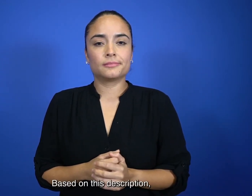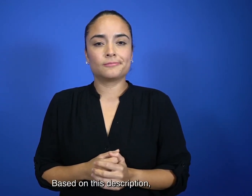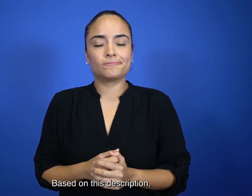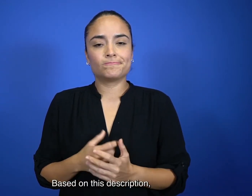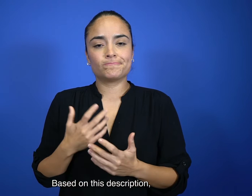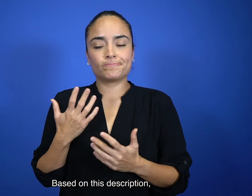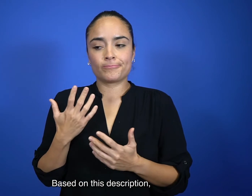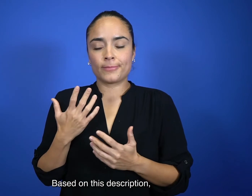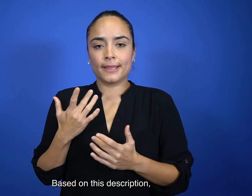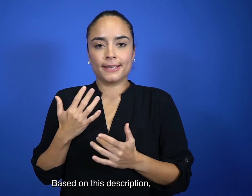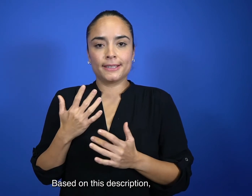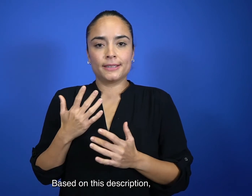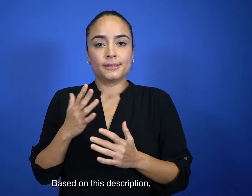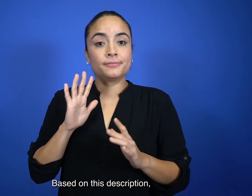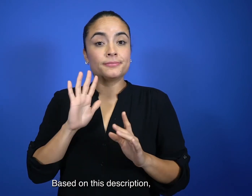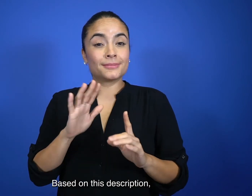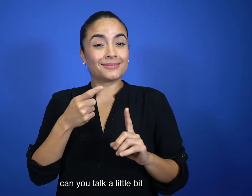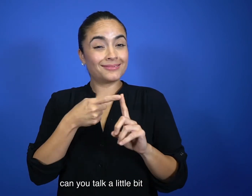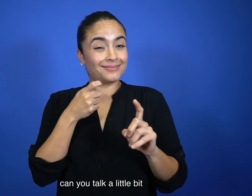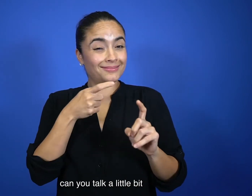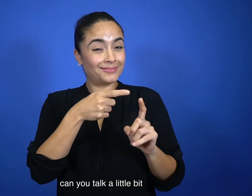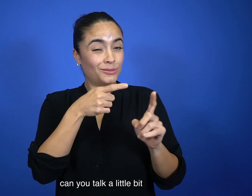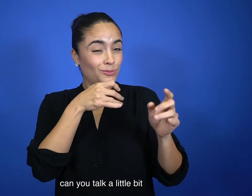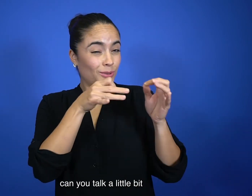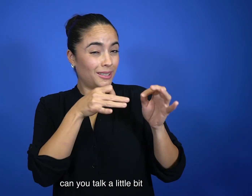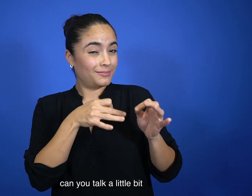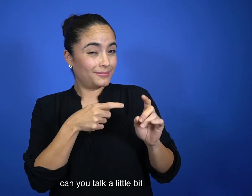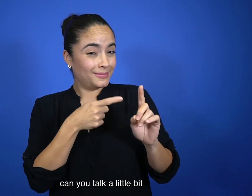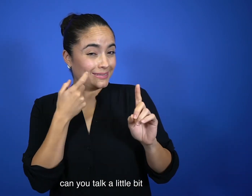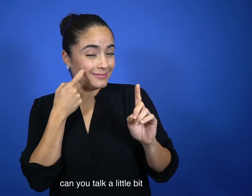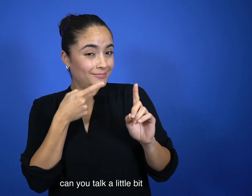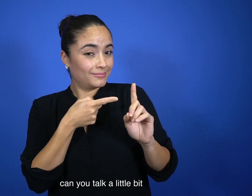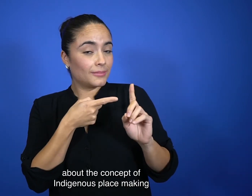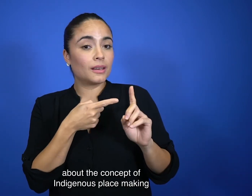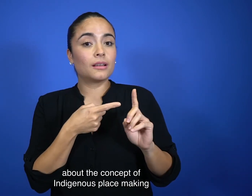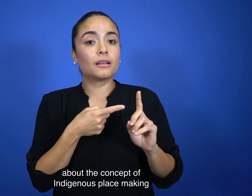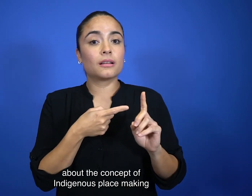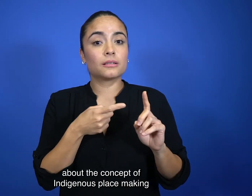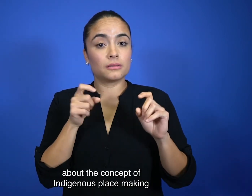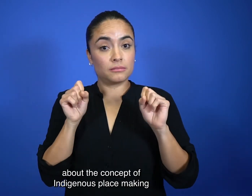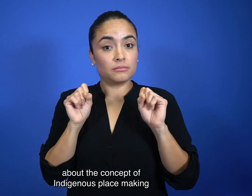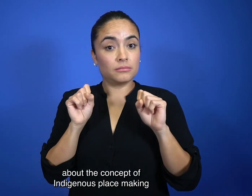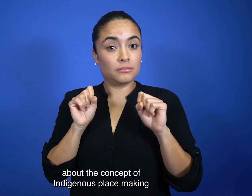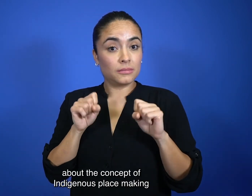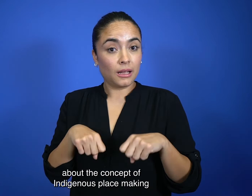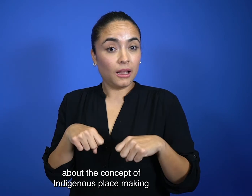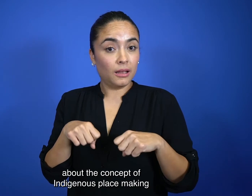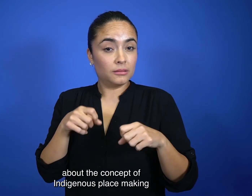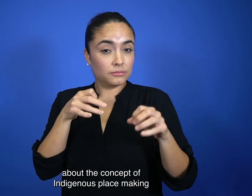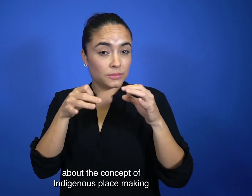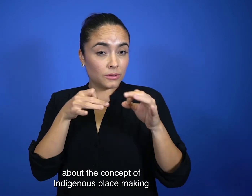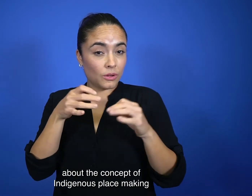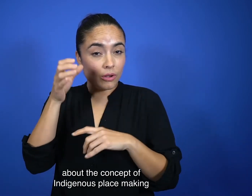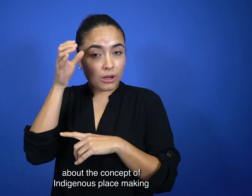Based on this description, can you talk a little bit about the concept of Indigenous